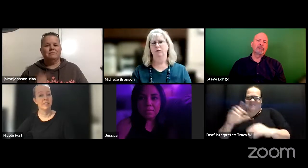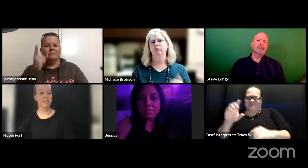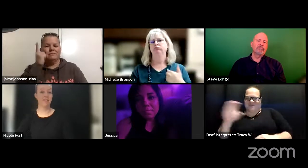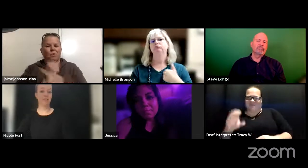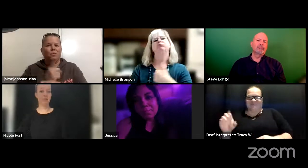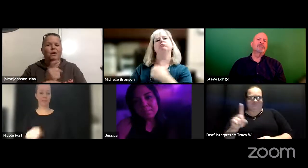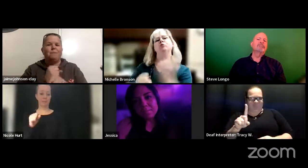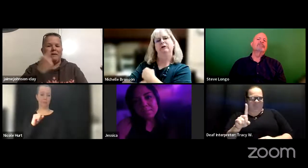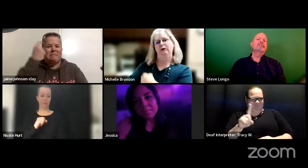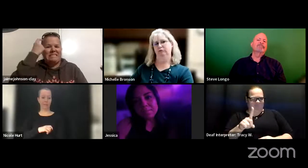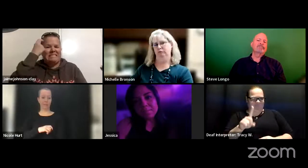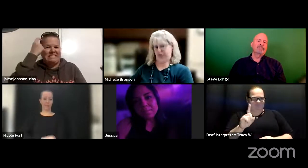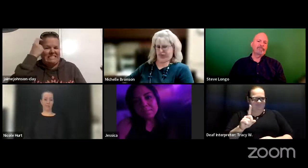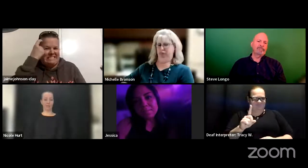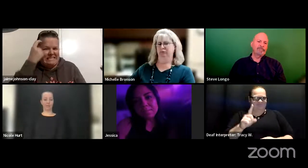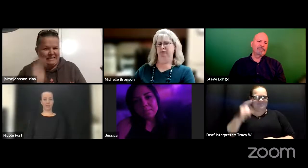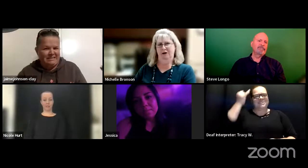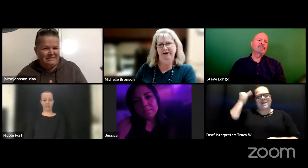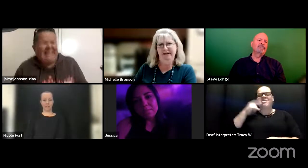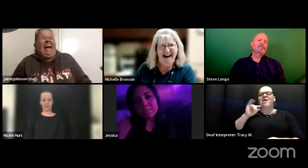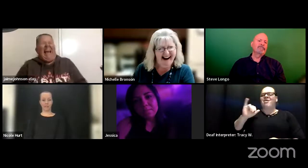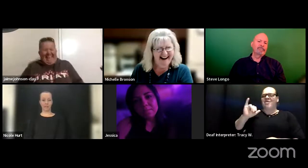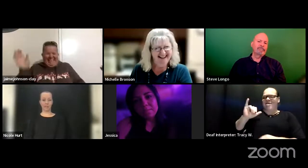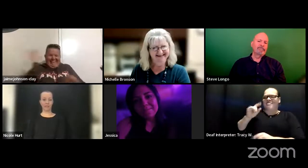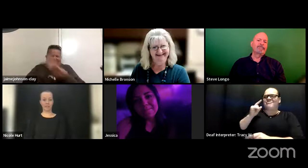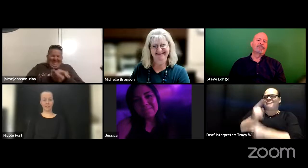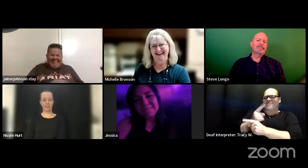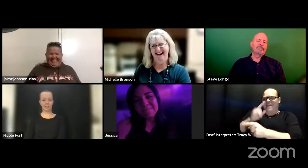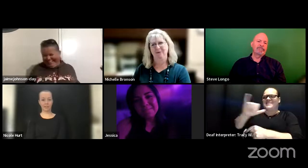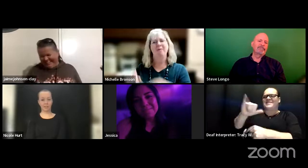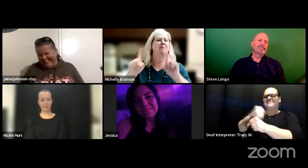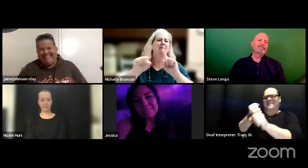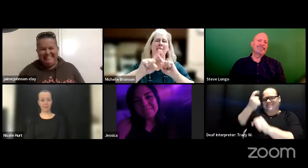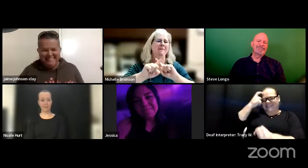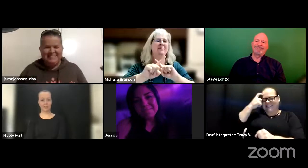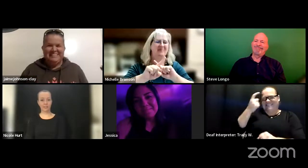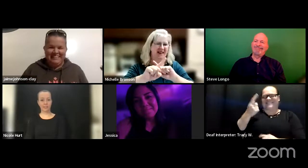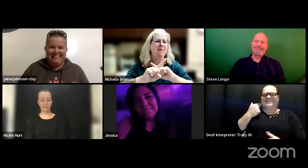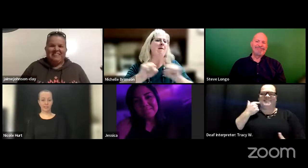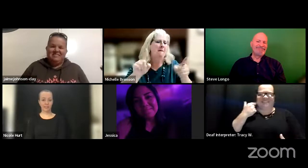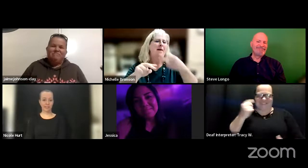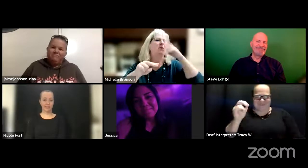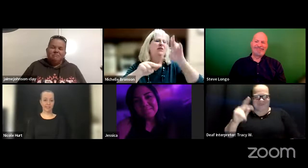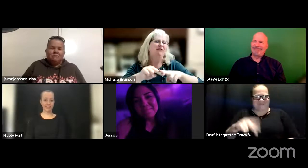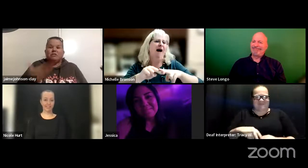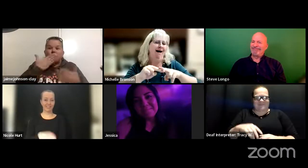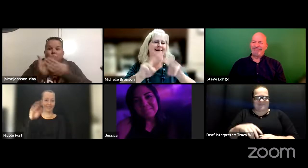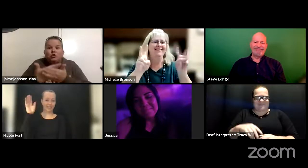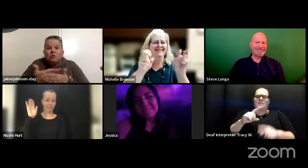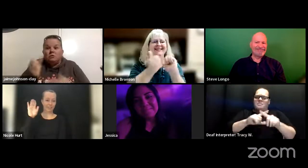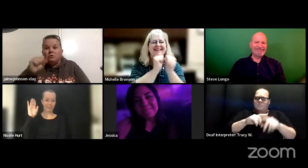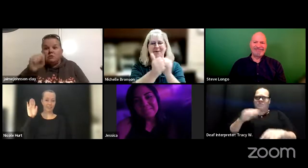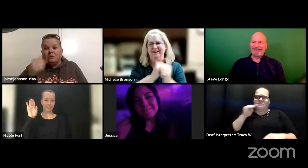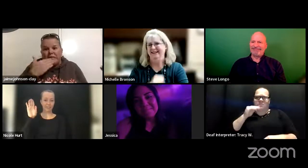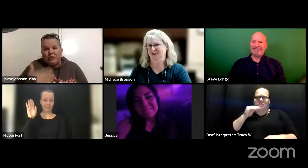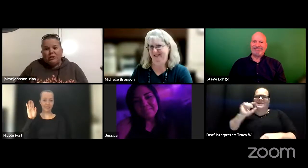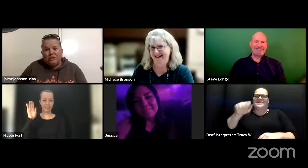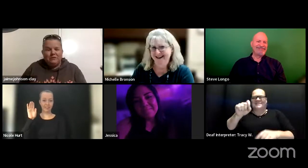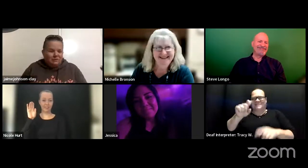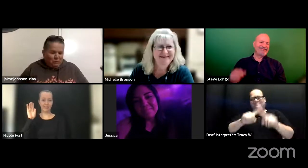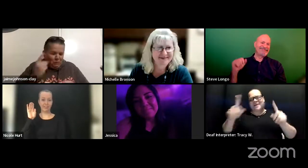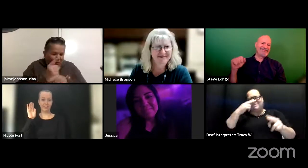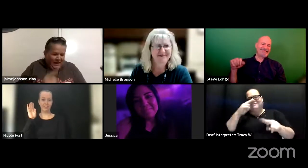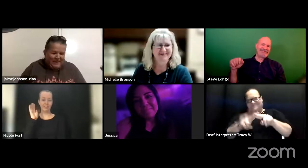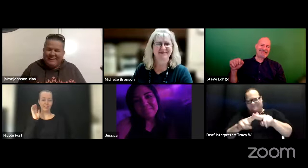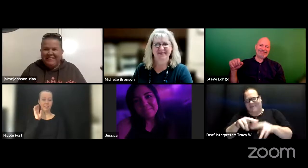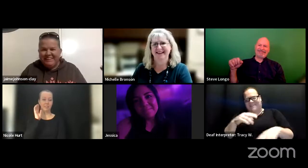actually connected on Zoom. So we win. And that makes sense, Jamie says. But it was a lot